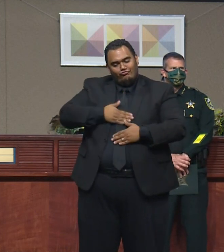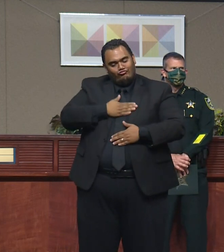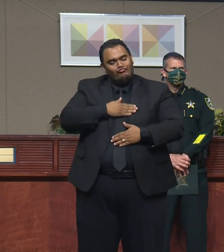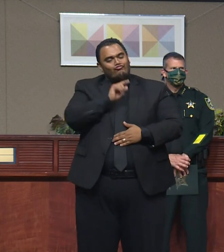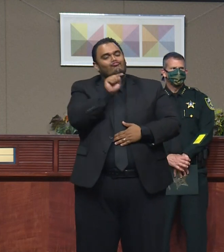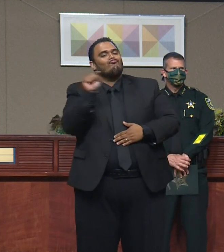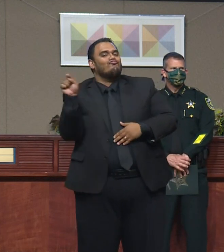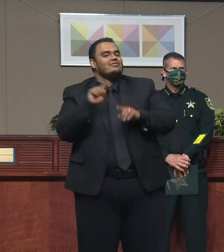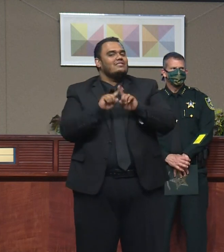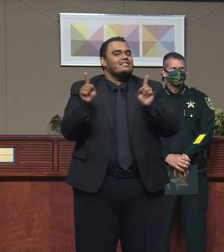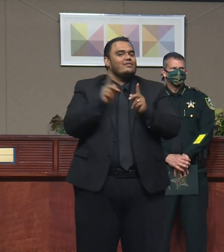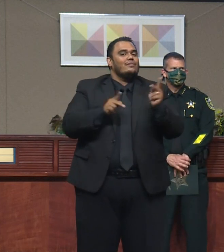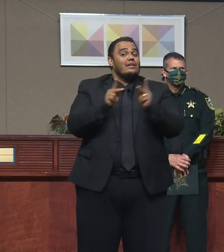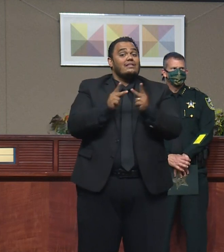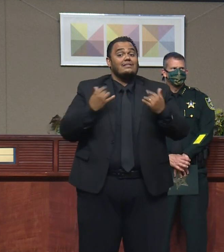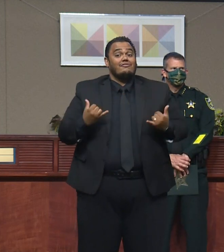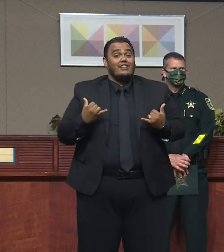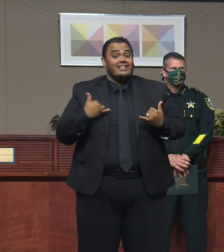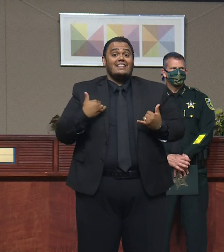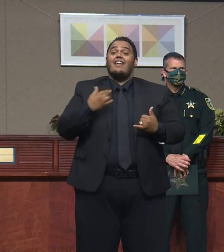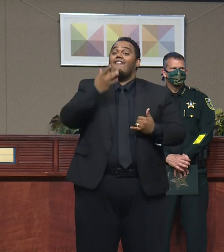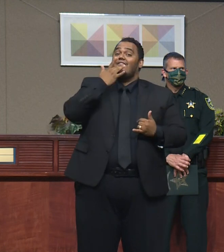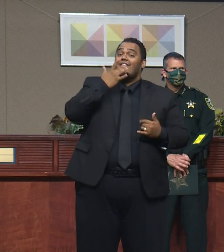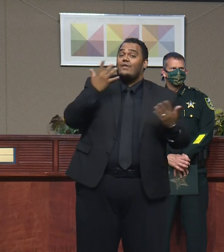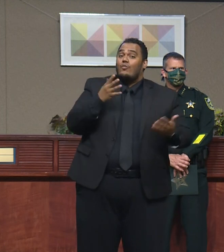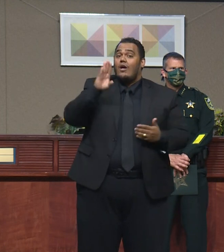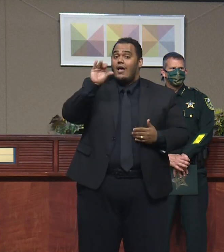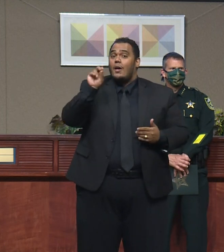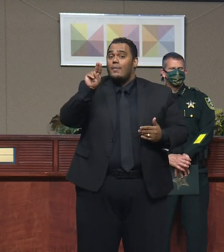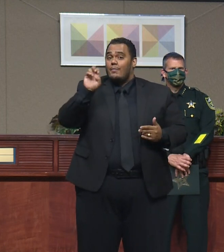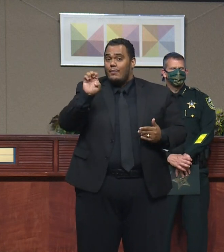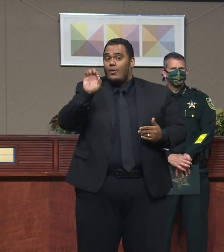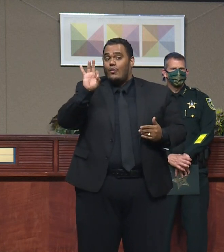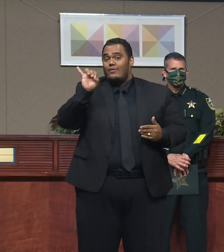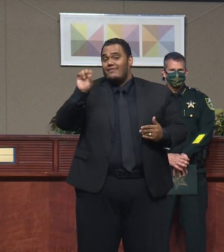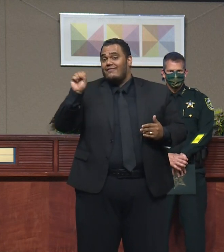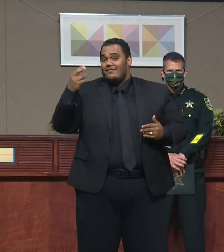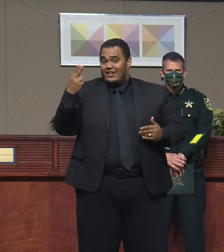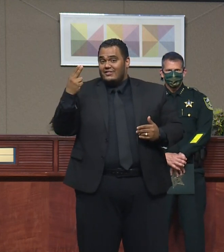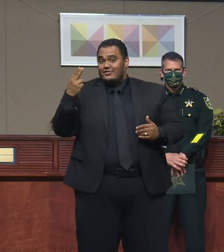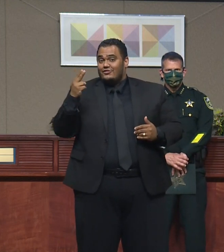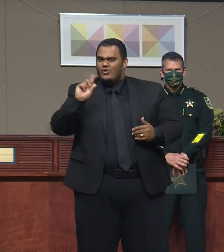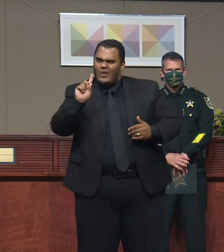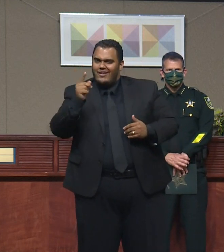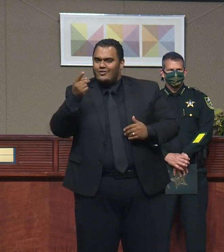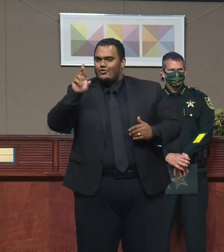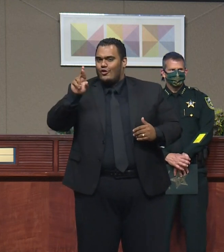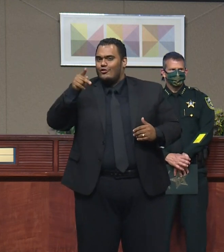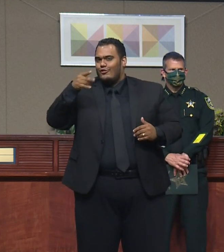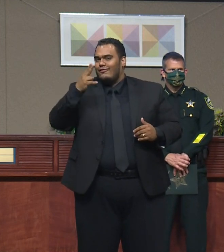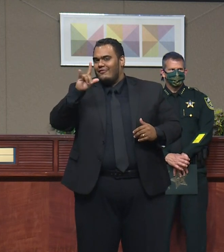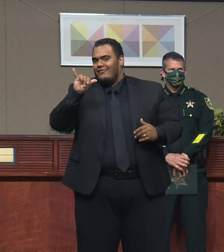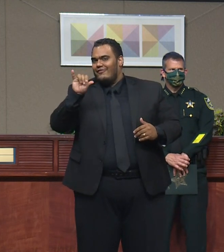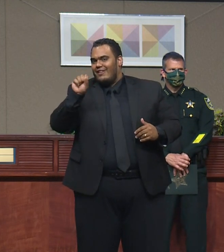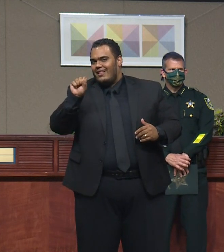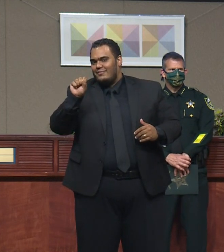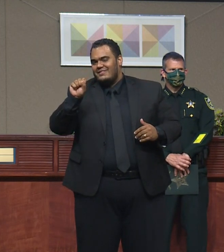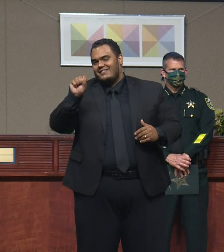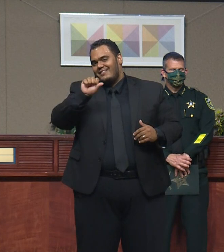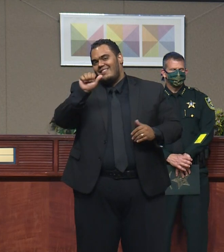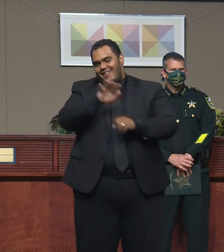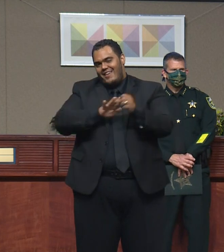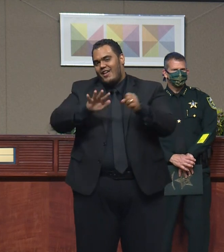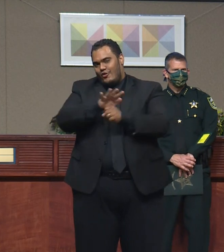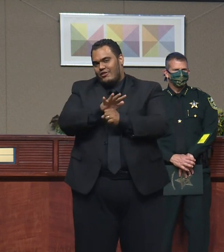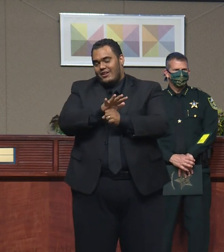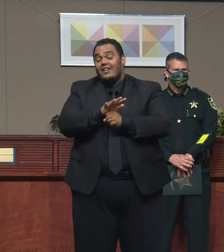for takeout these days is Bonefish. They're in the Dr. Phillips area. But for a complete list of participating